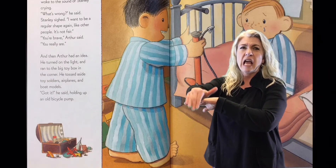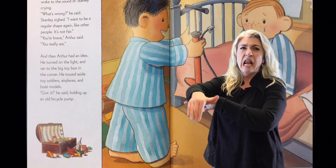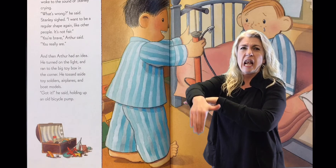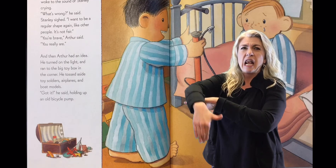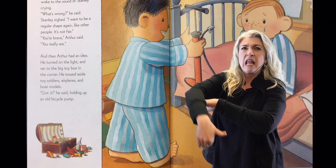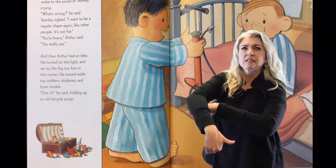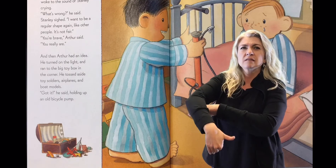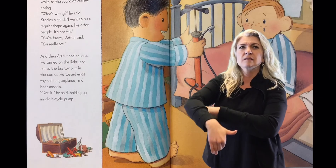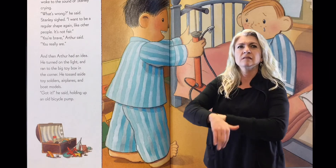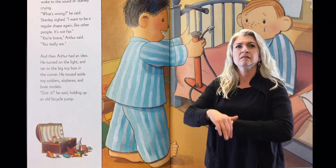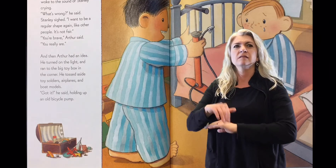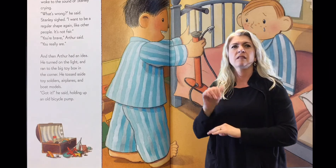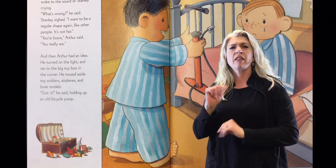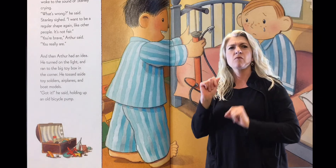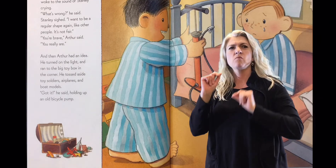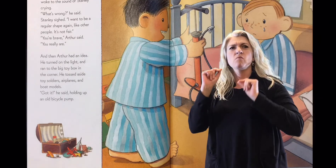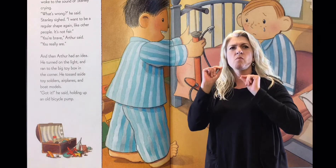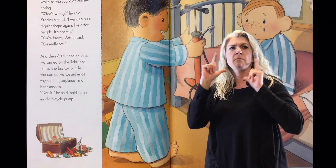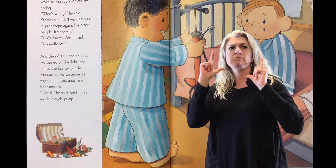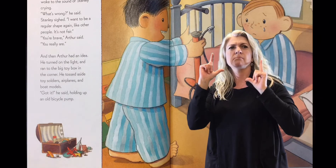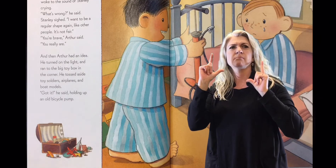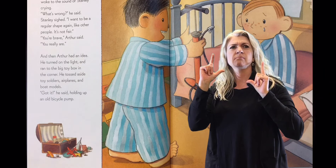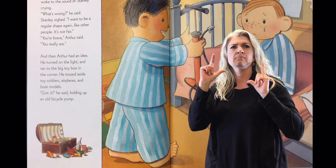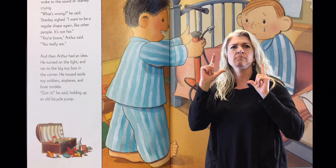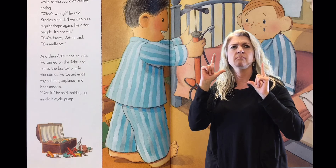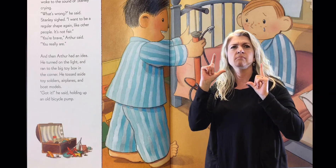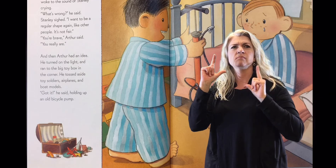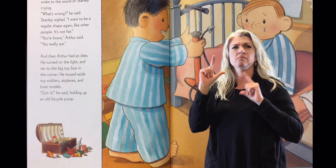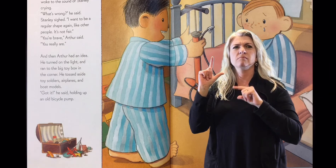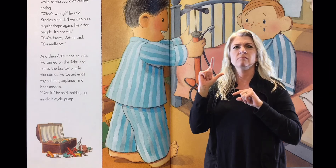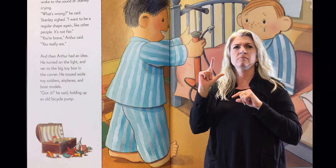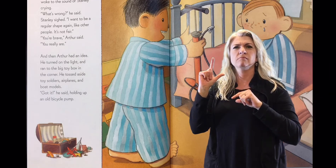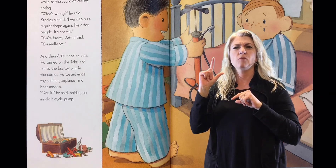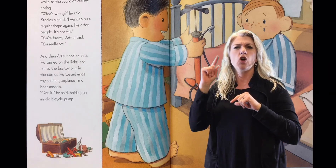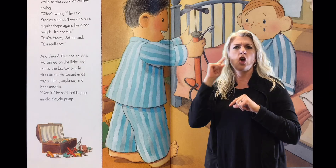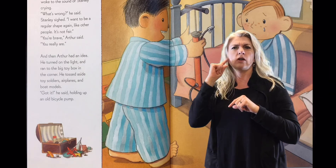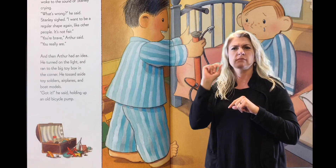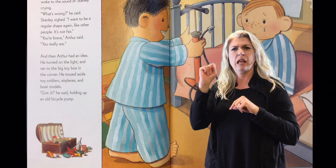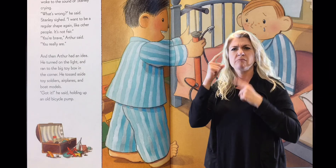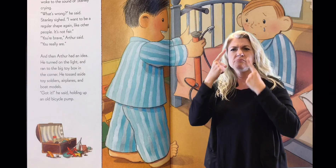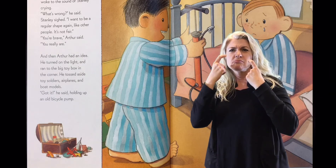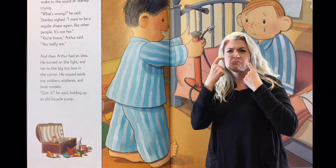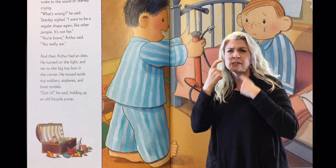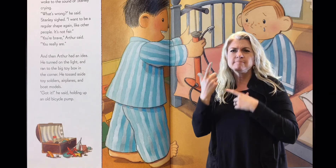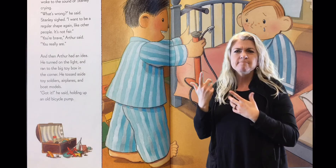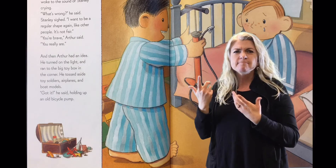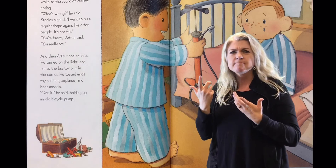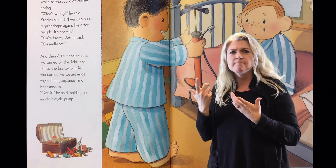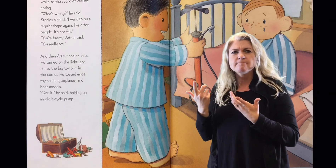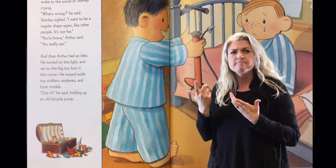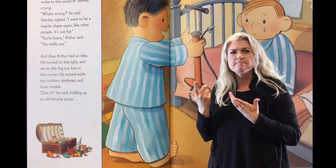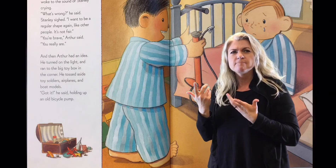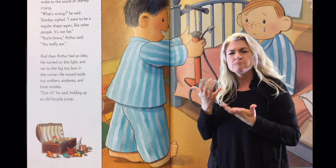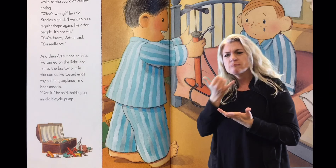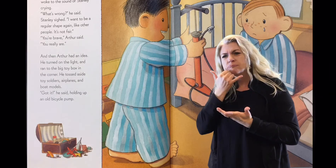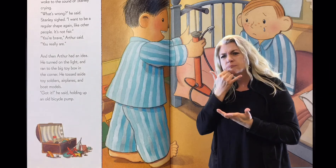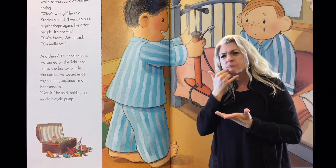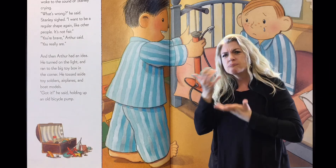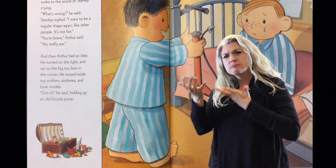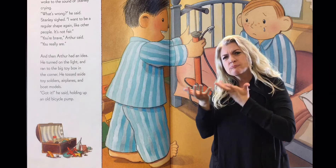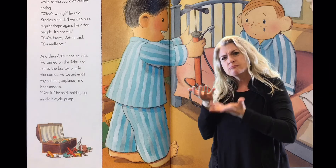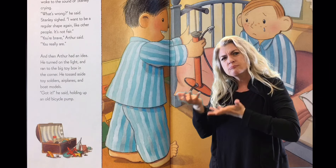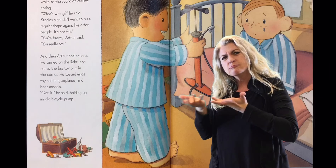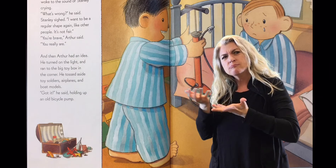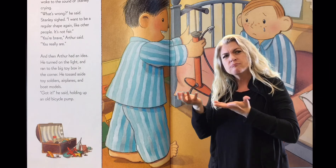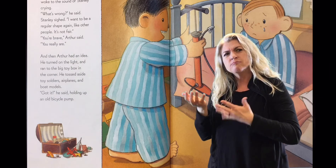Late one night, Arthur woke to the sound of Stanley crying. "What's wrong?" he said. Stanley